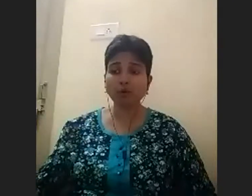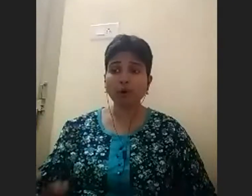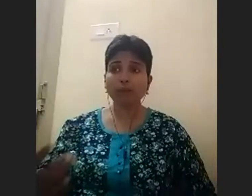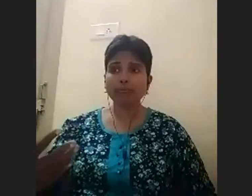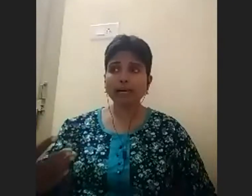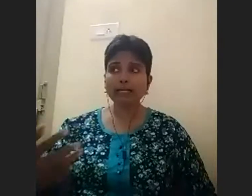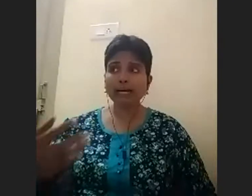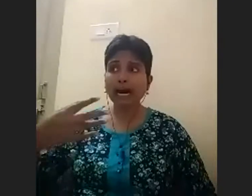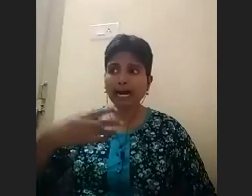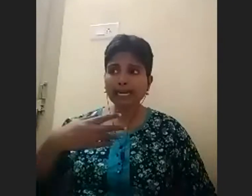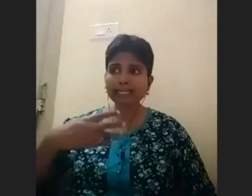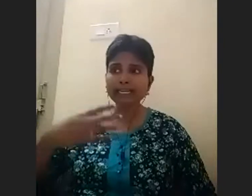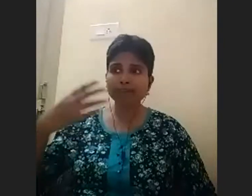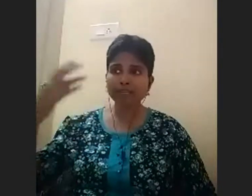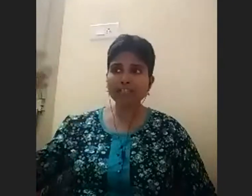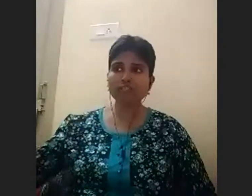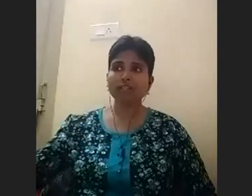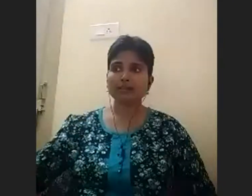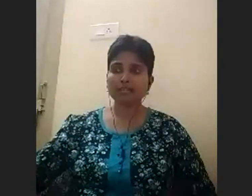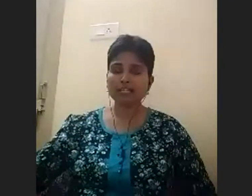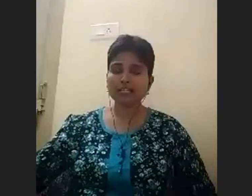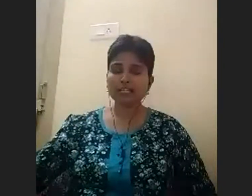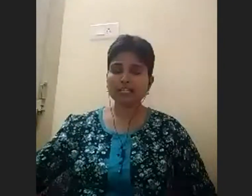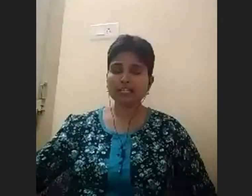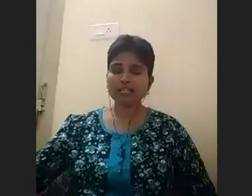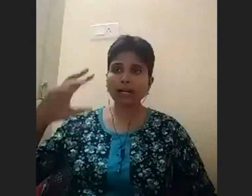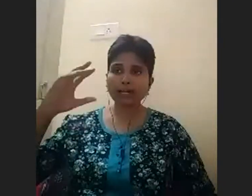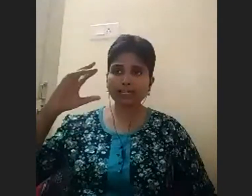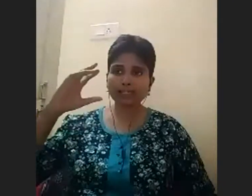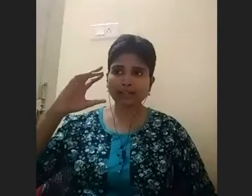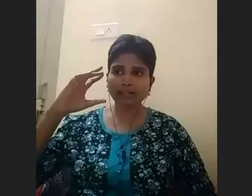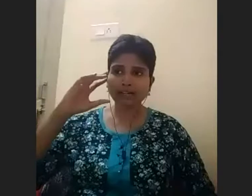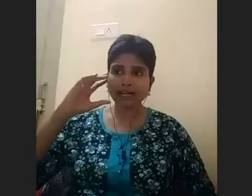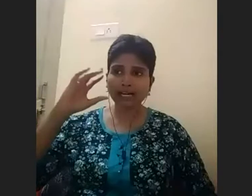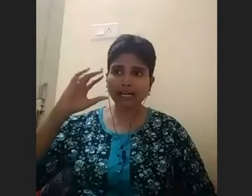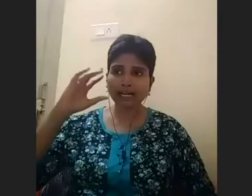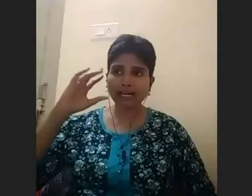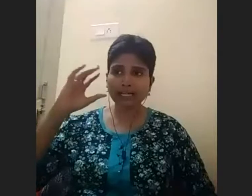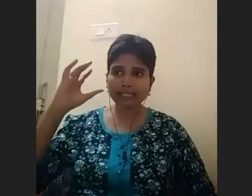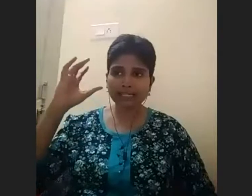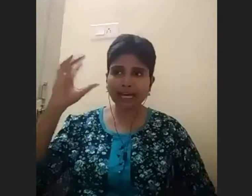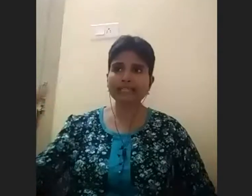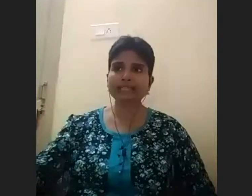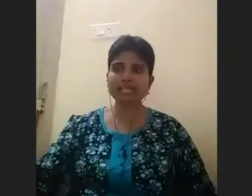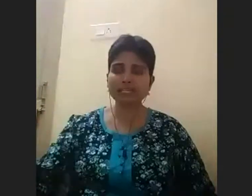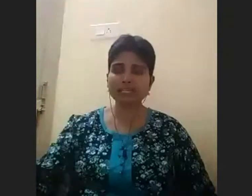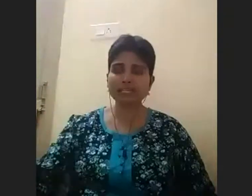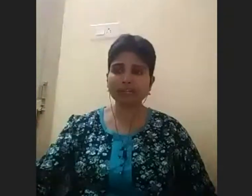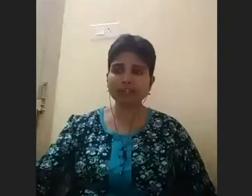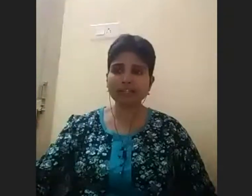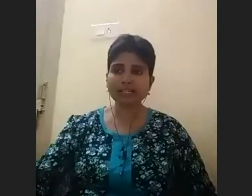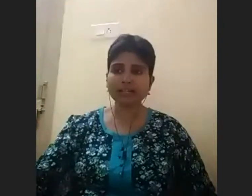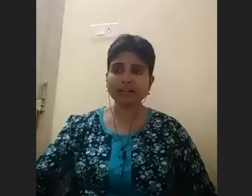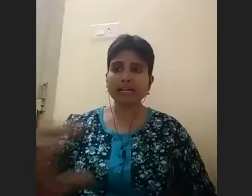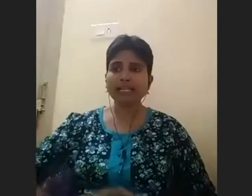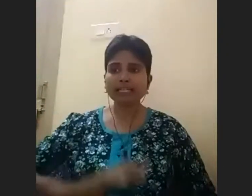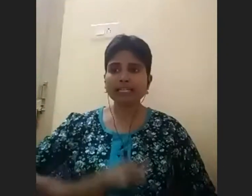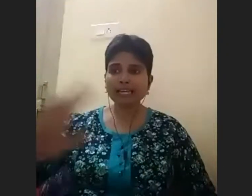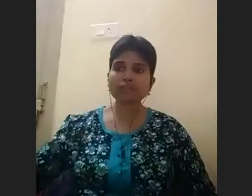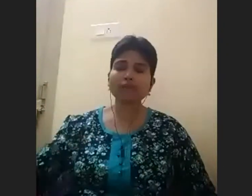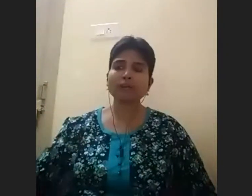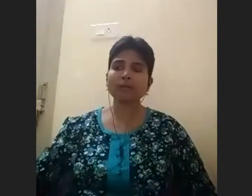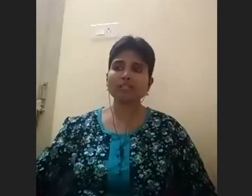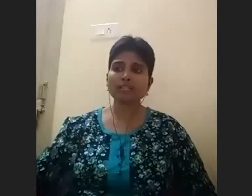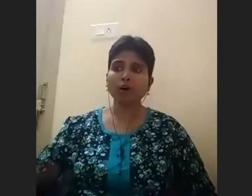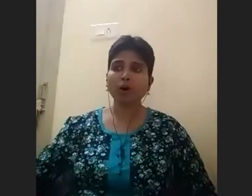disabilities know that I can reach this person, or I can access this particular center in case